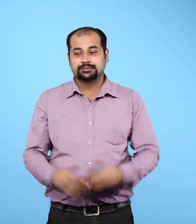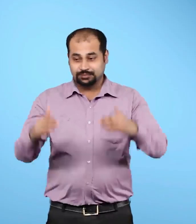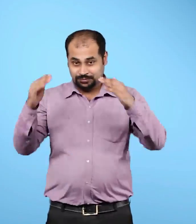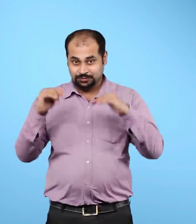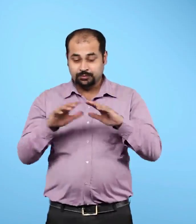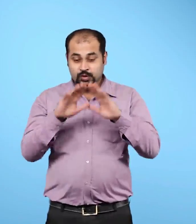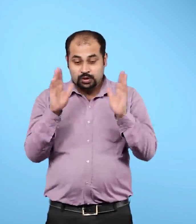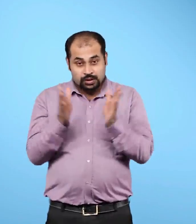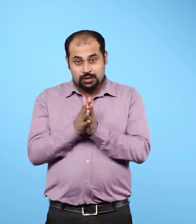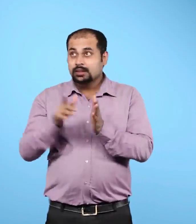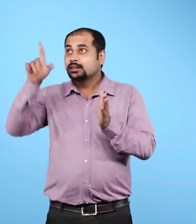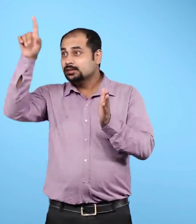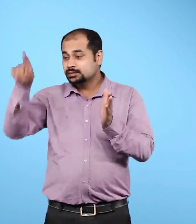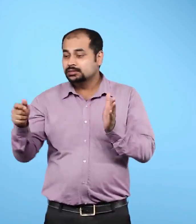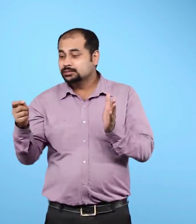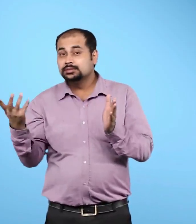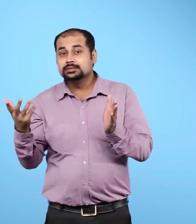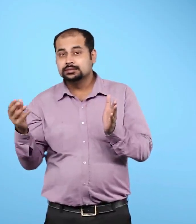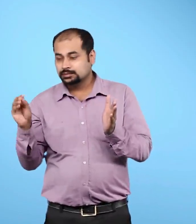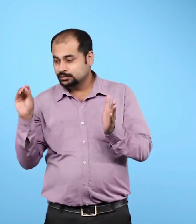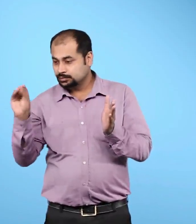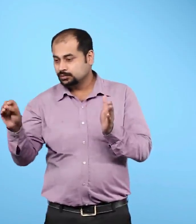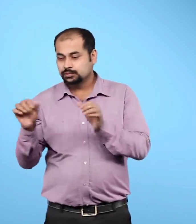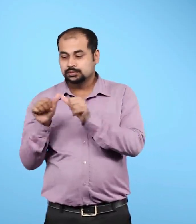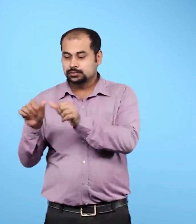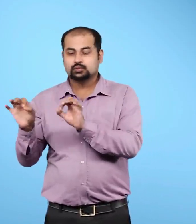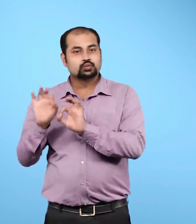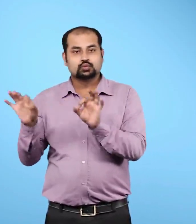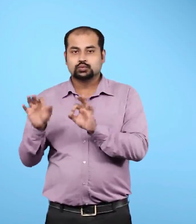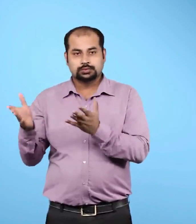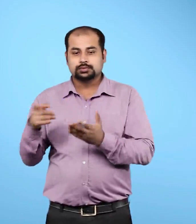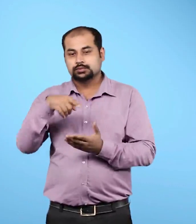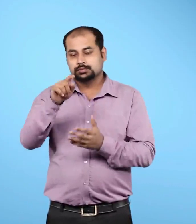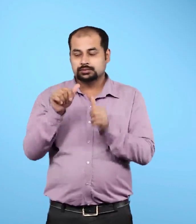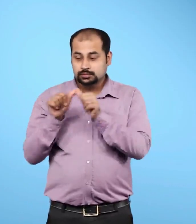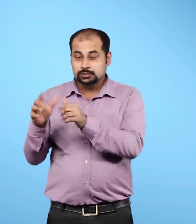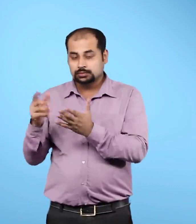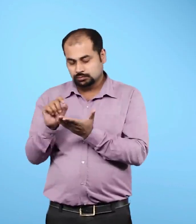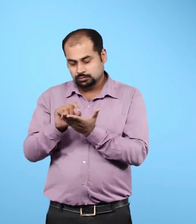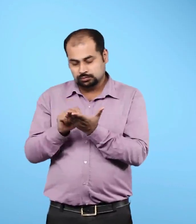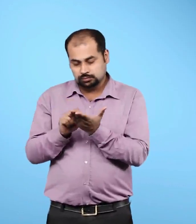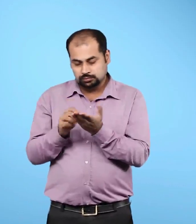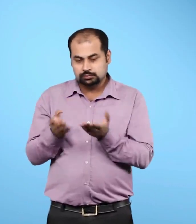Row 3, column 1, total, column 2, rupees dash.